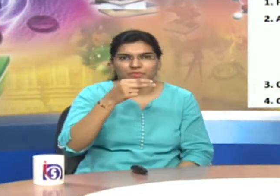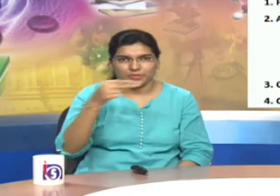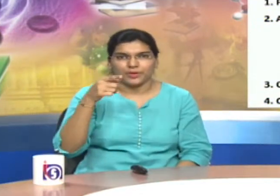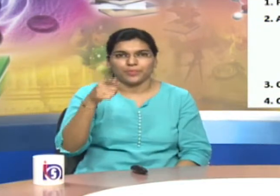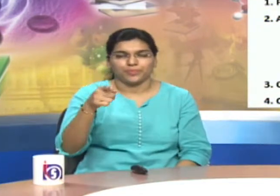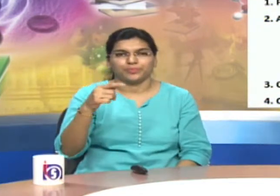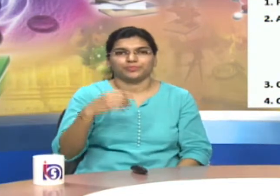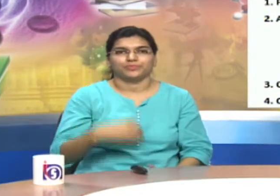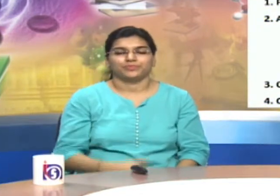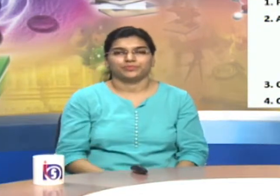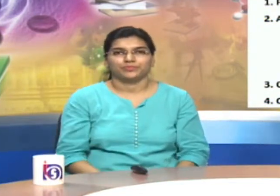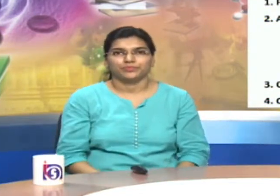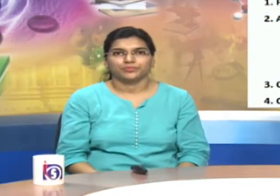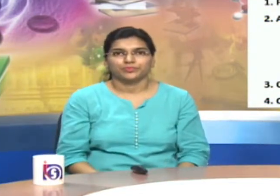less.